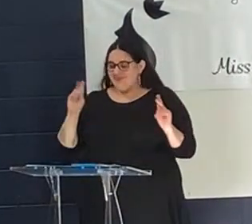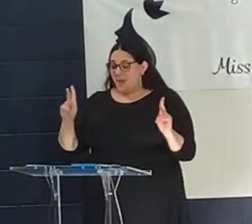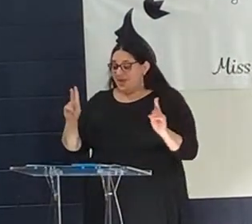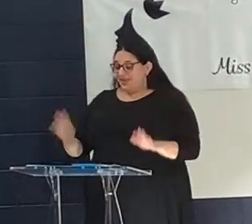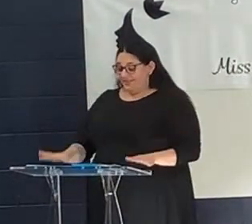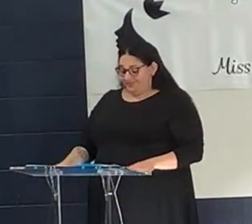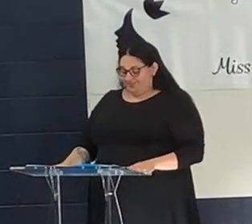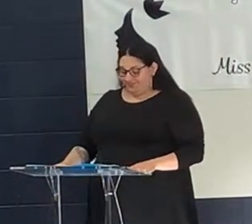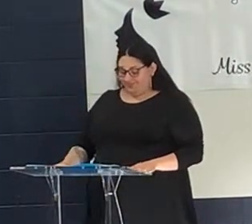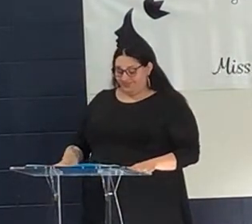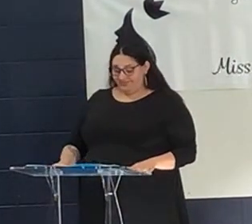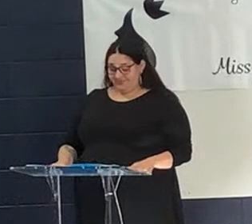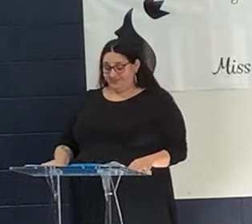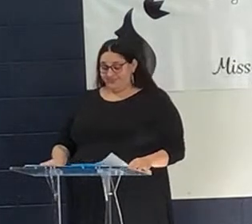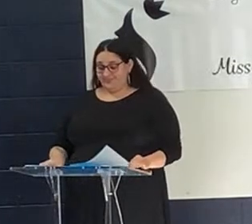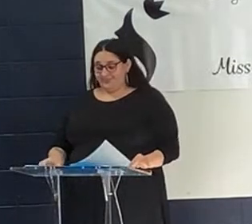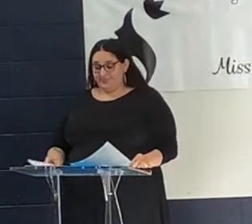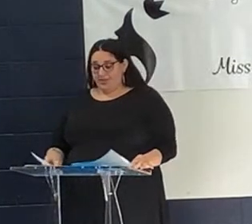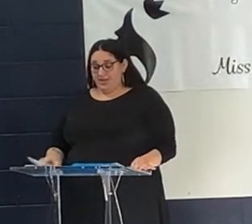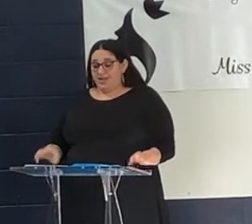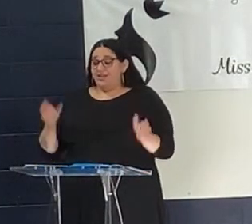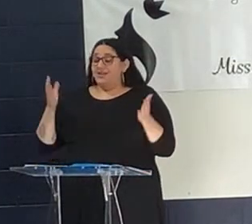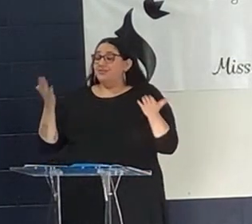are our categories for today.